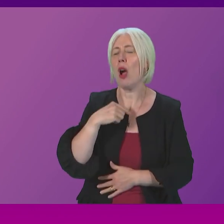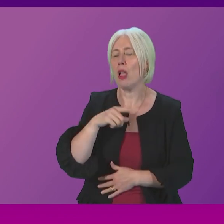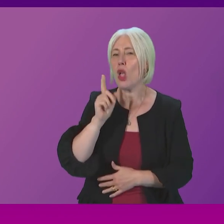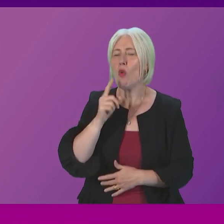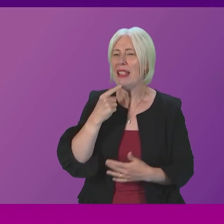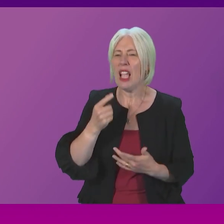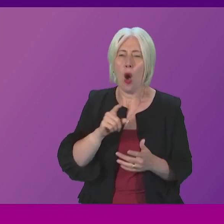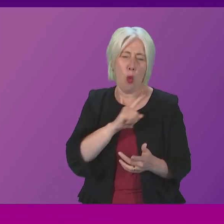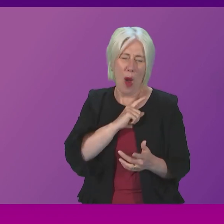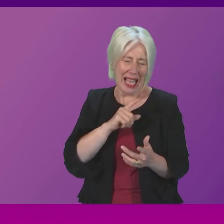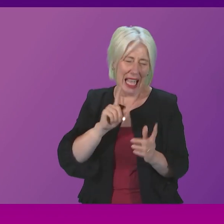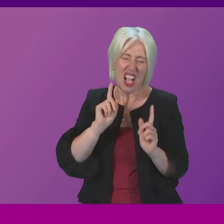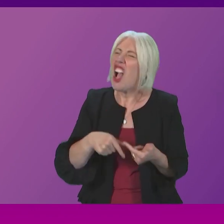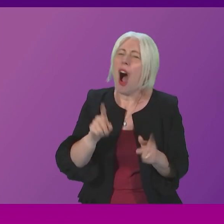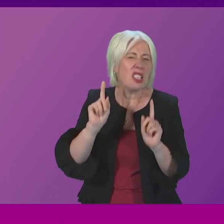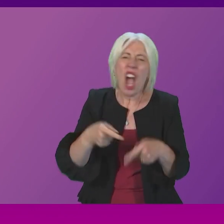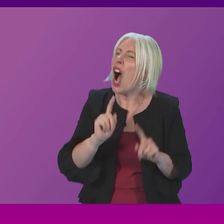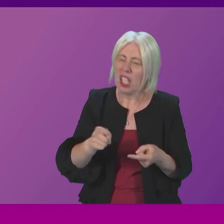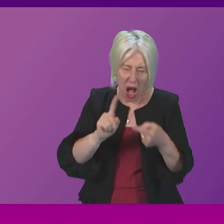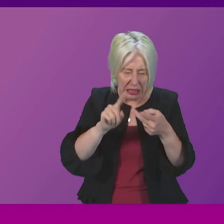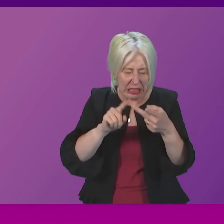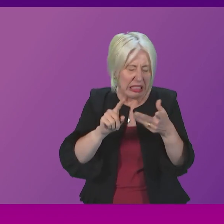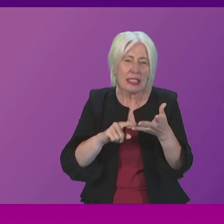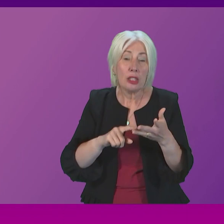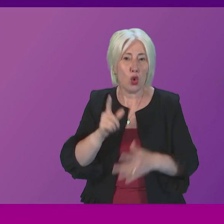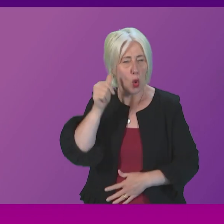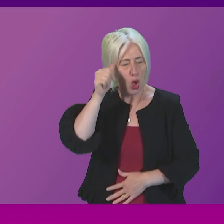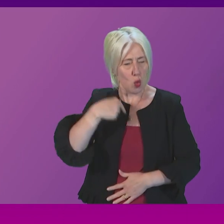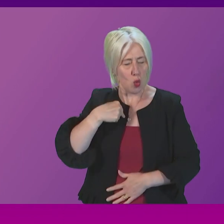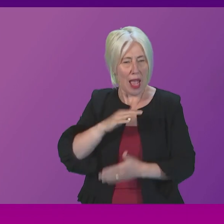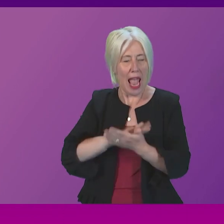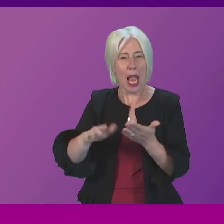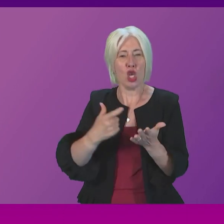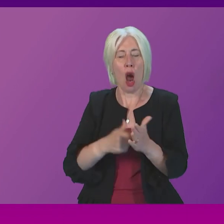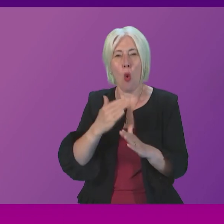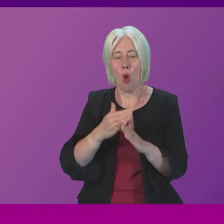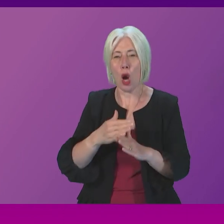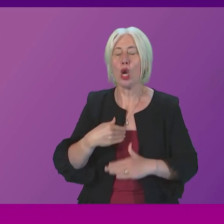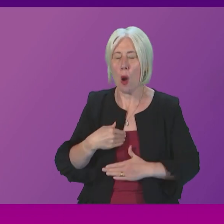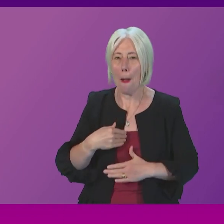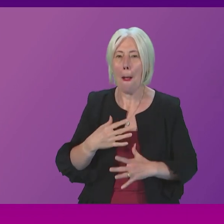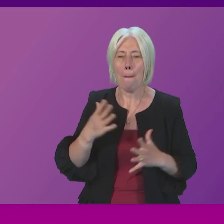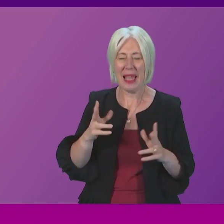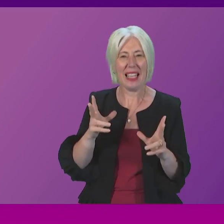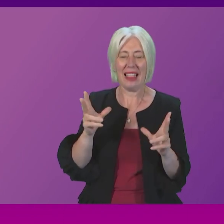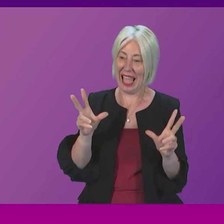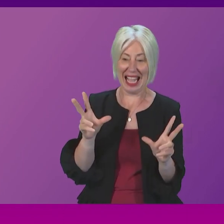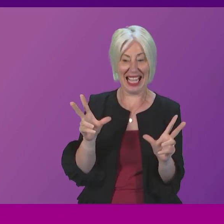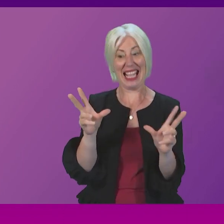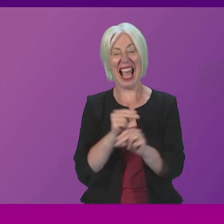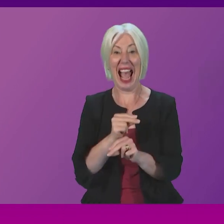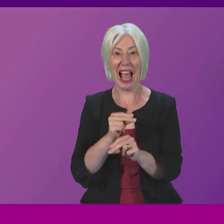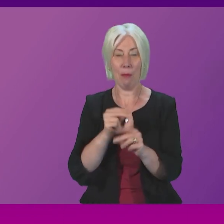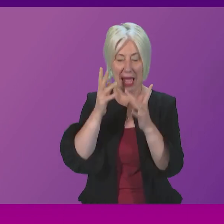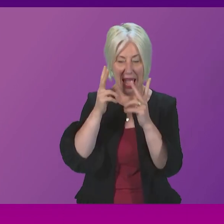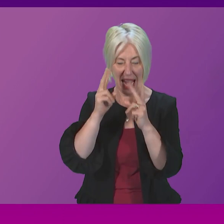say, reasons why we can't do something. And so being an HR, I need to make sure I did a huge gap analysis of all the things I